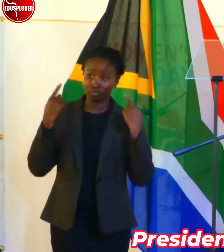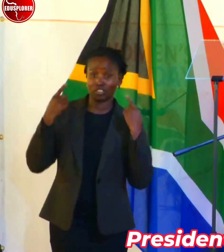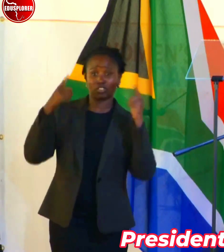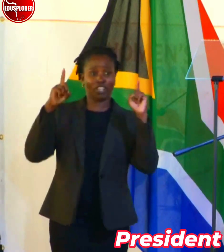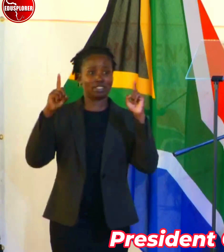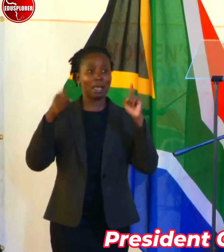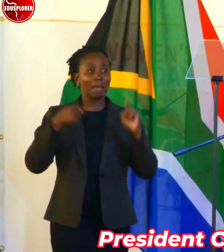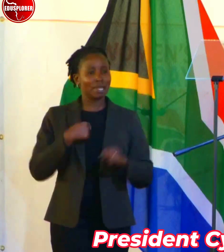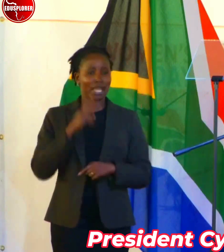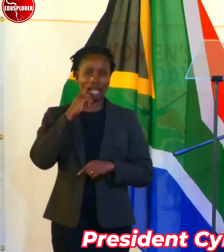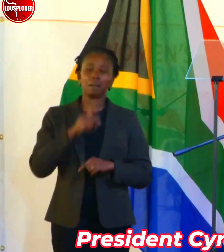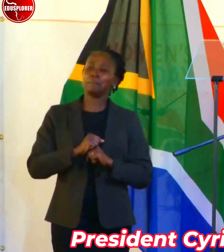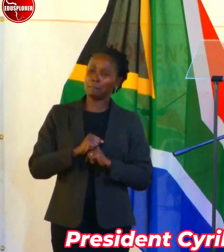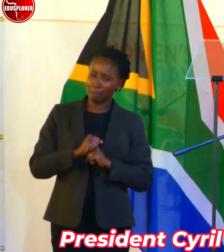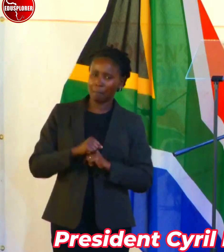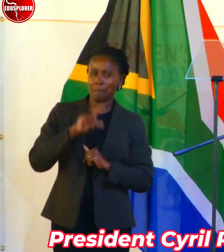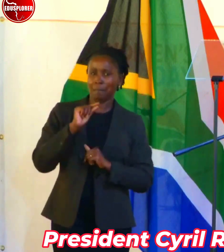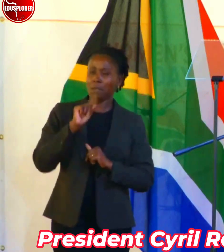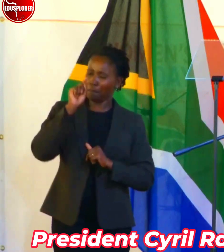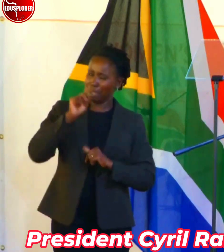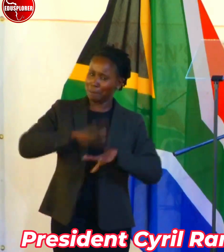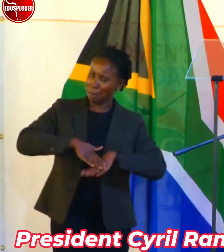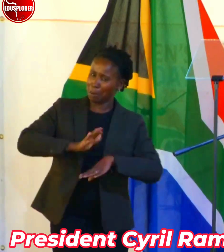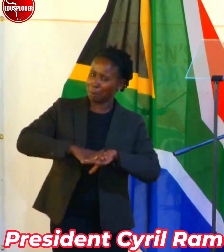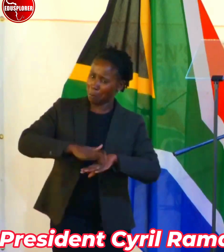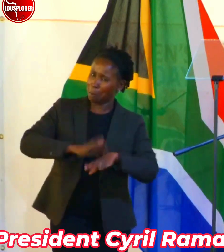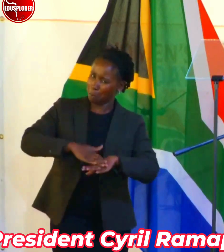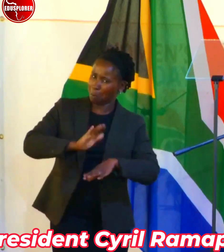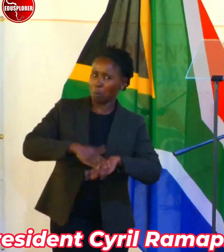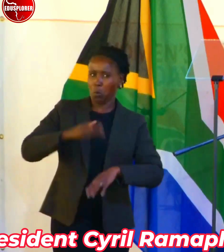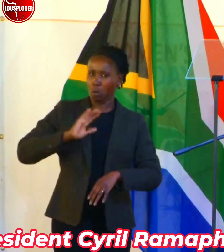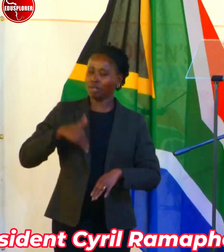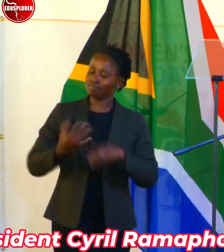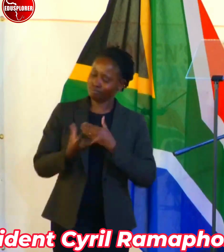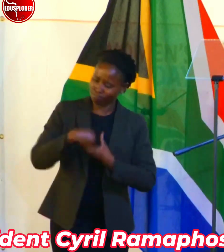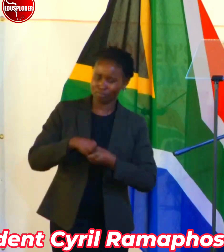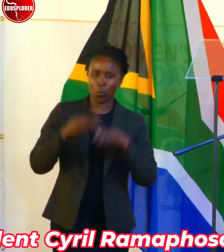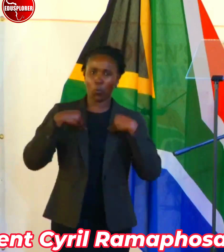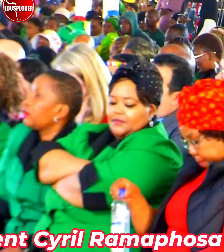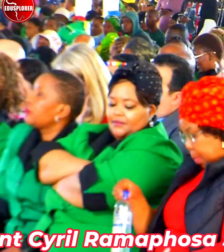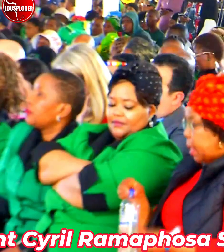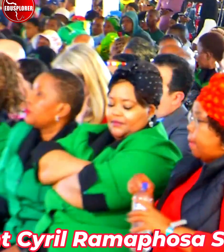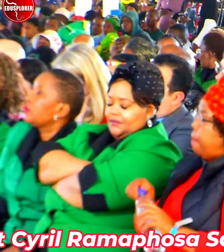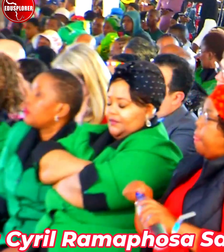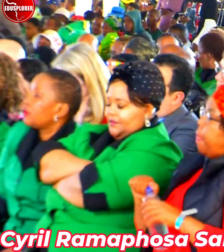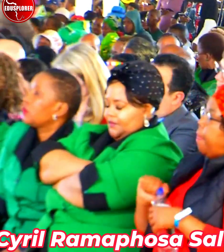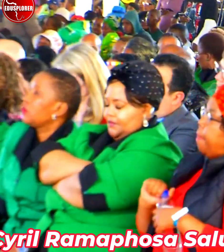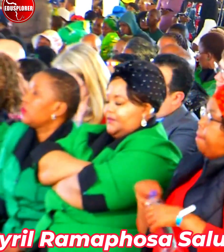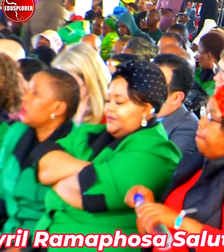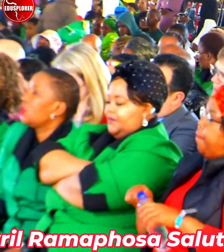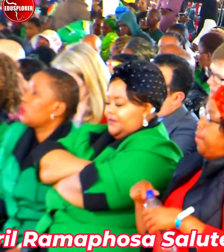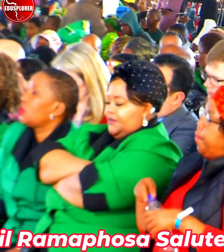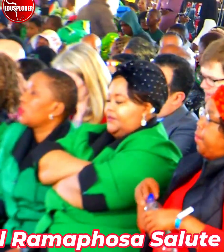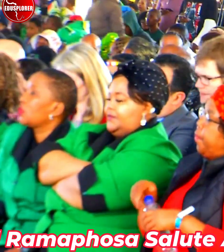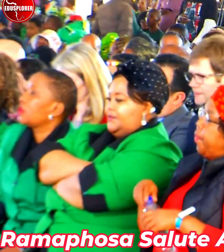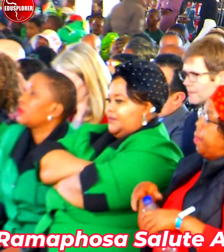me of the need to train more and more women entrepreneurs in their thousands.